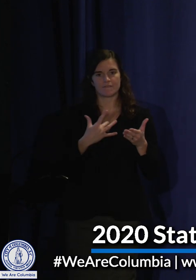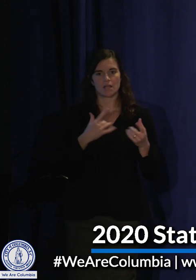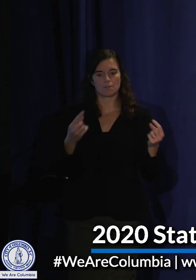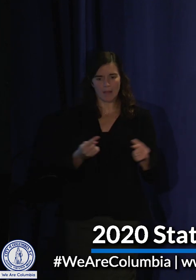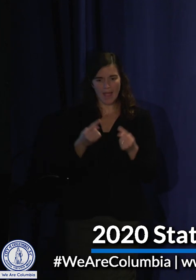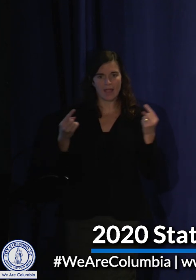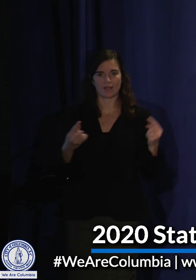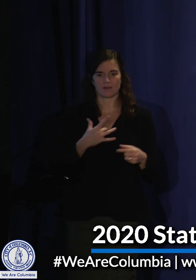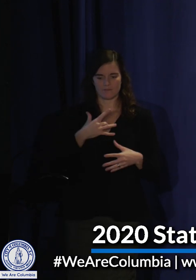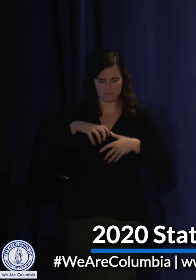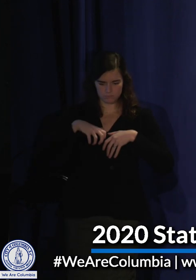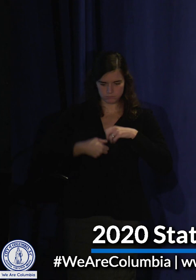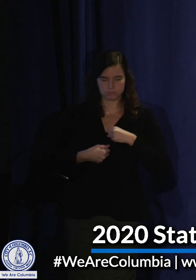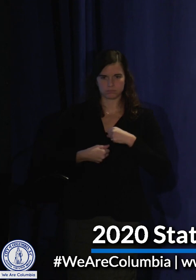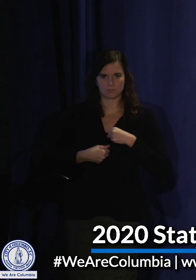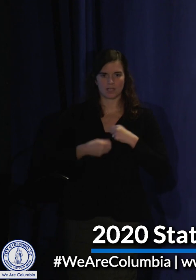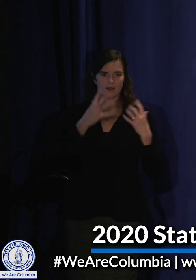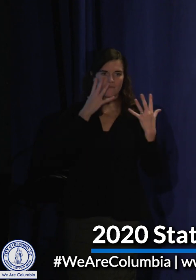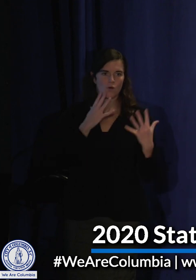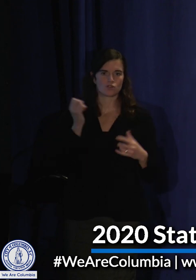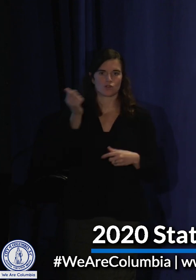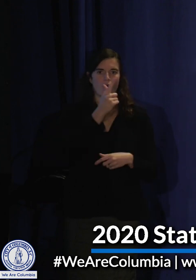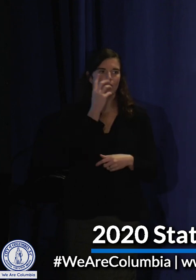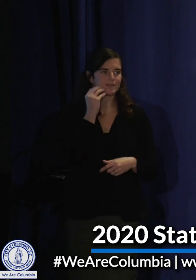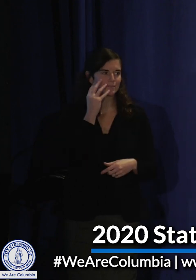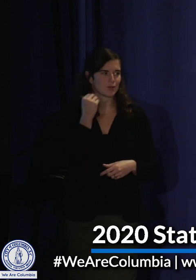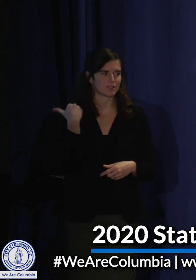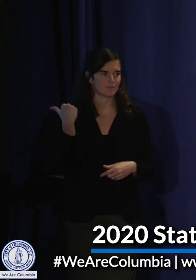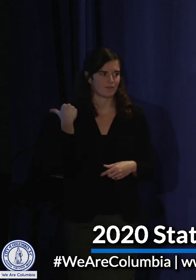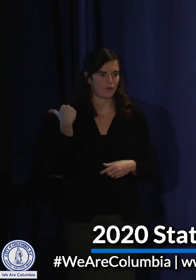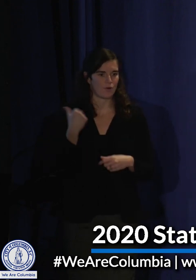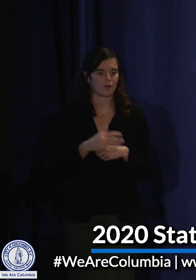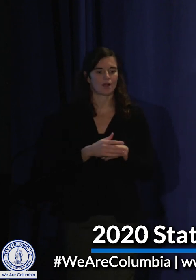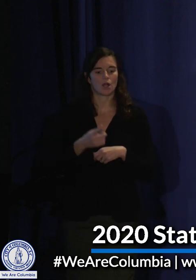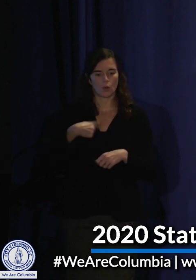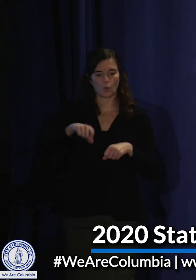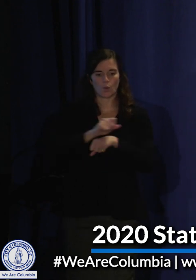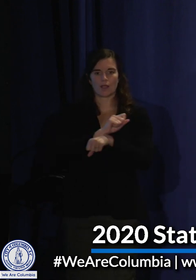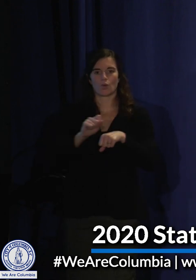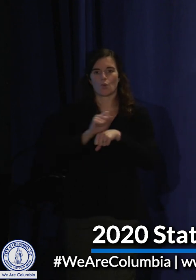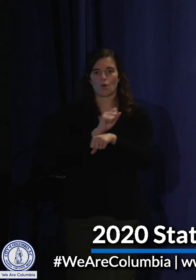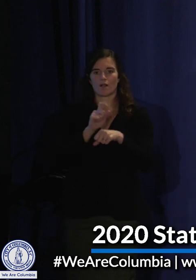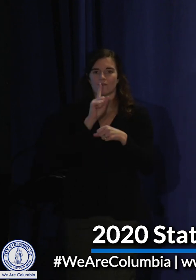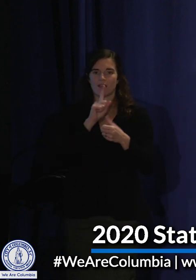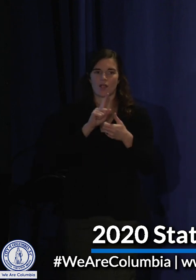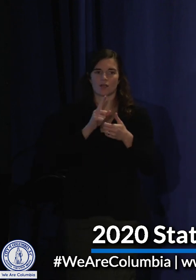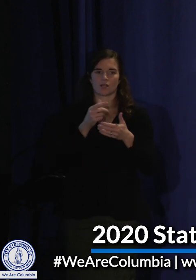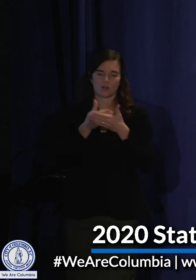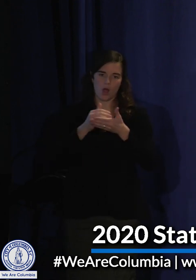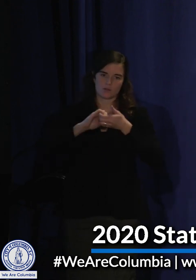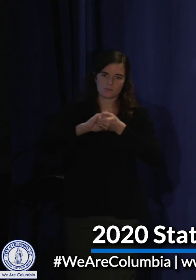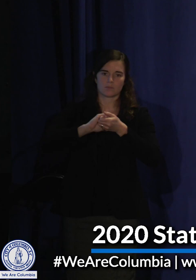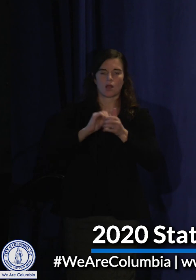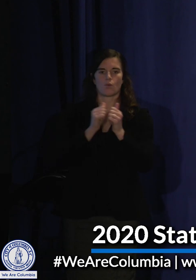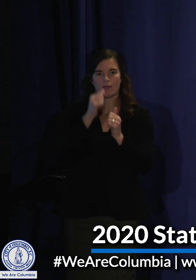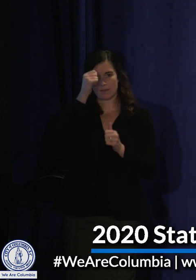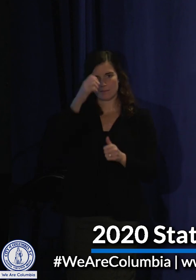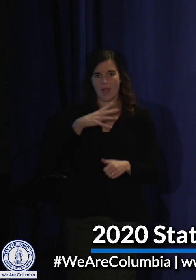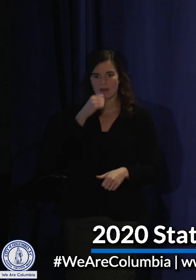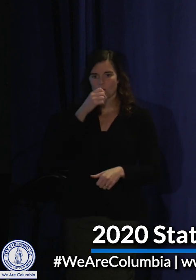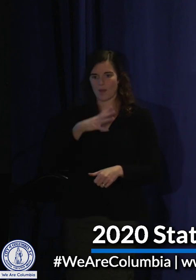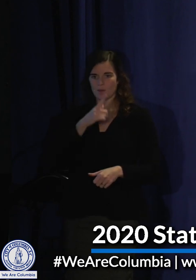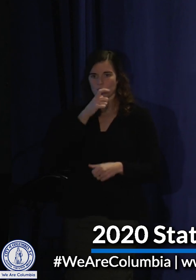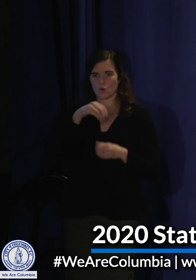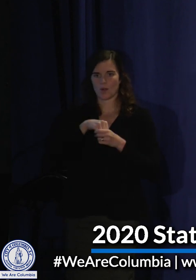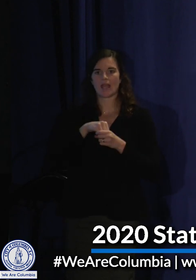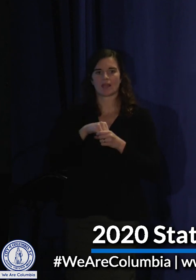all felt it. We work closely with our men and women in uniform,